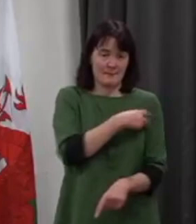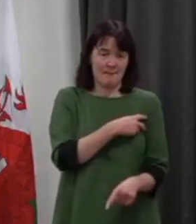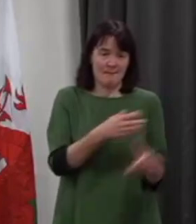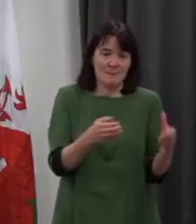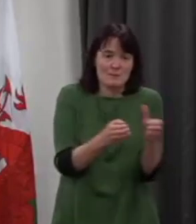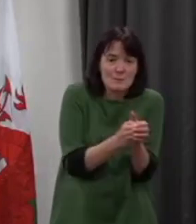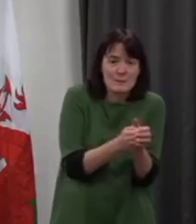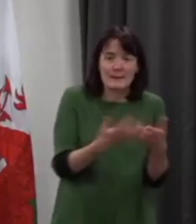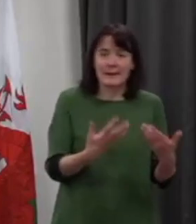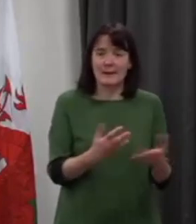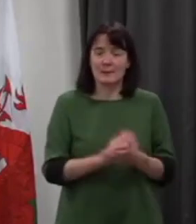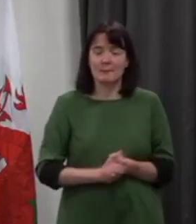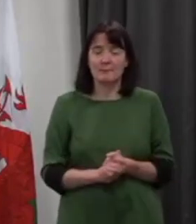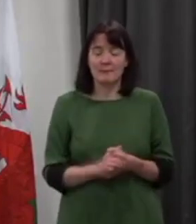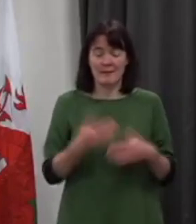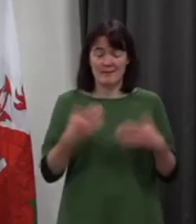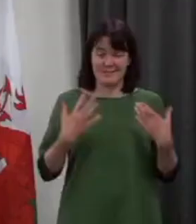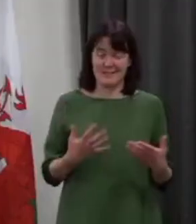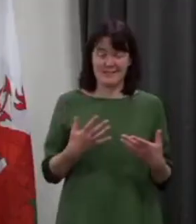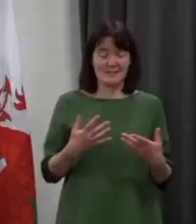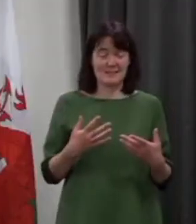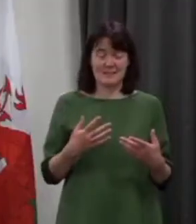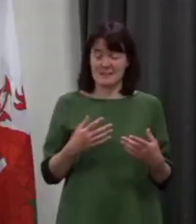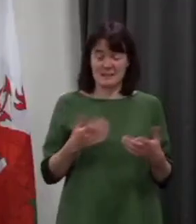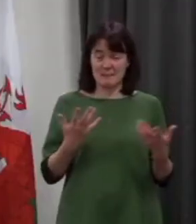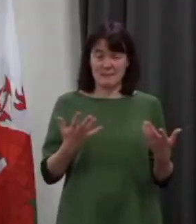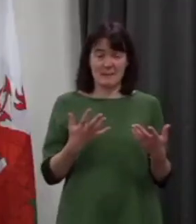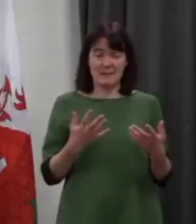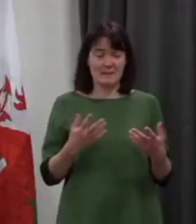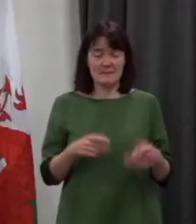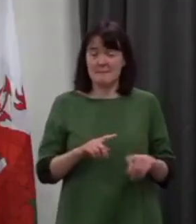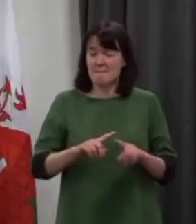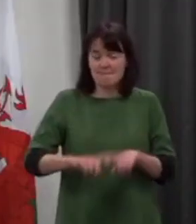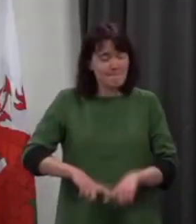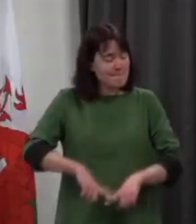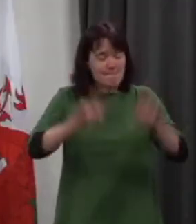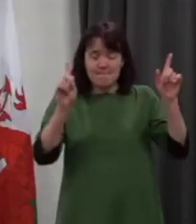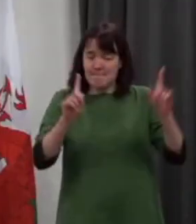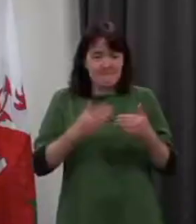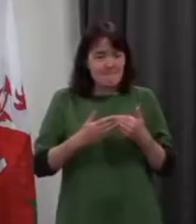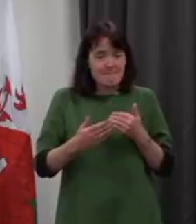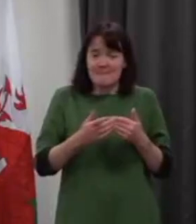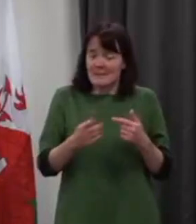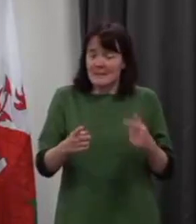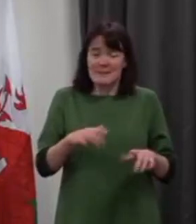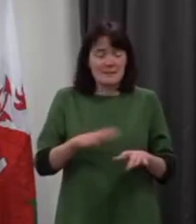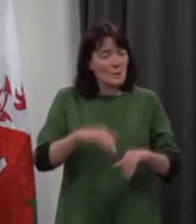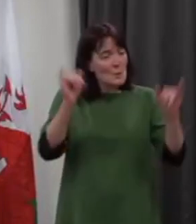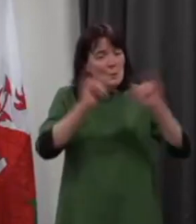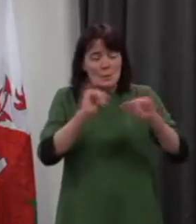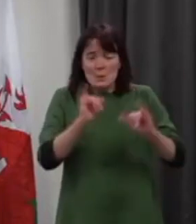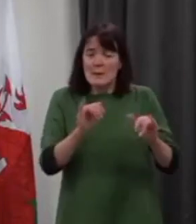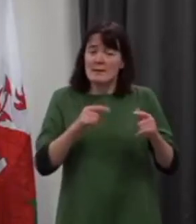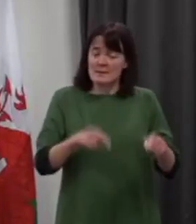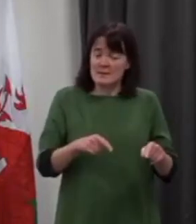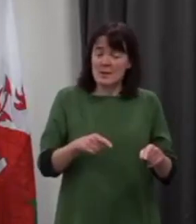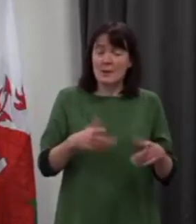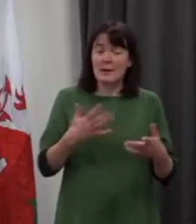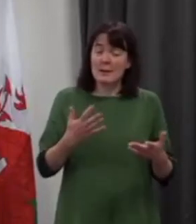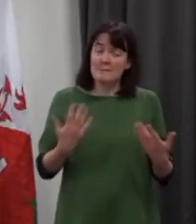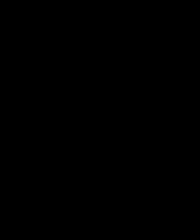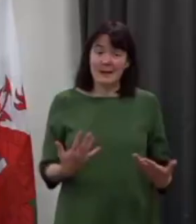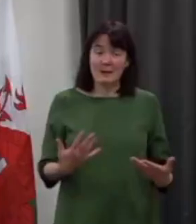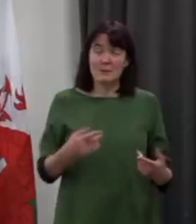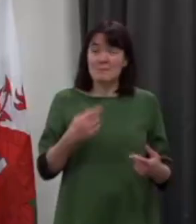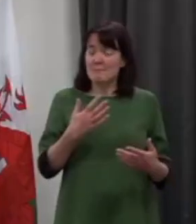extraordinary time with extraordinary demands being placed upon our health and social care services. So I'm really pleased that here